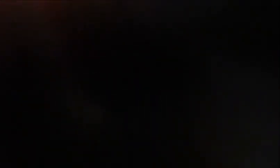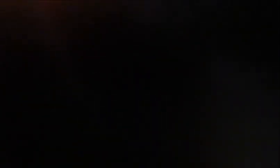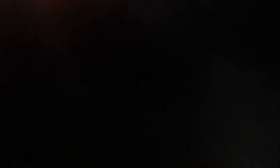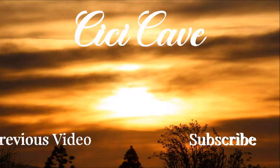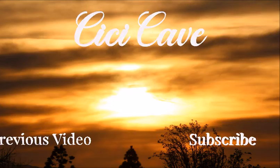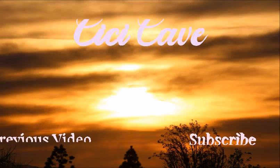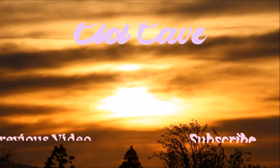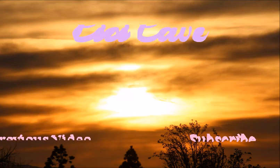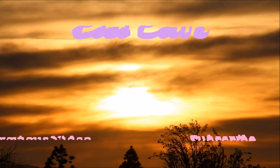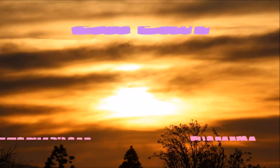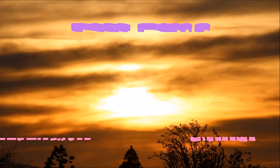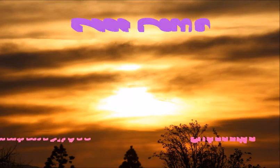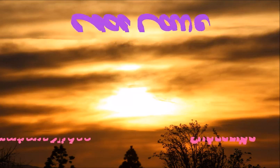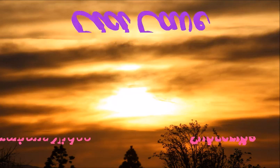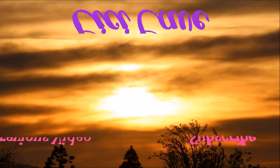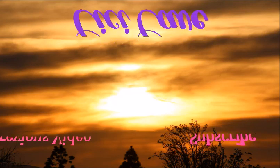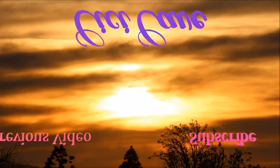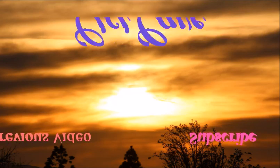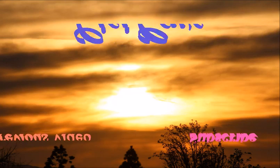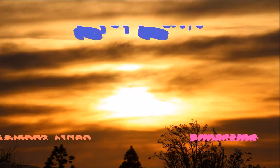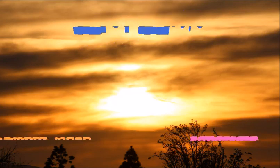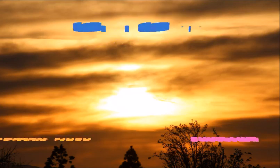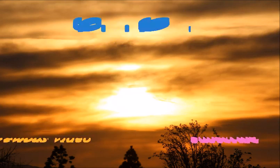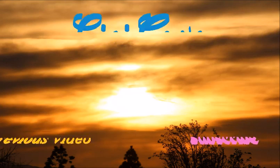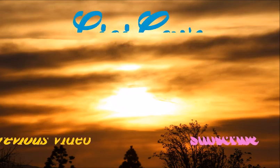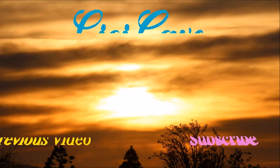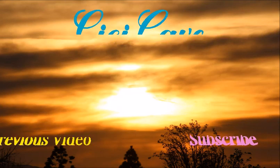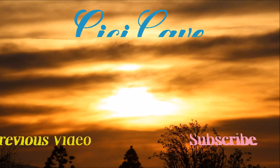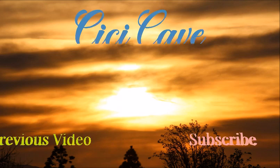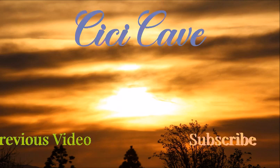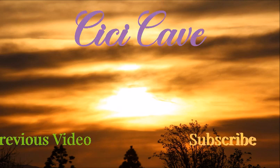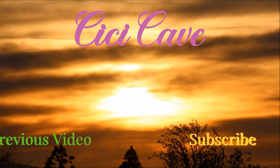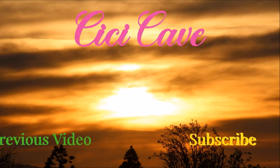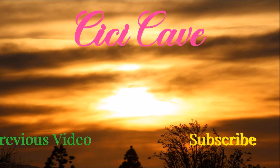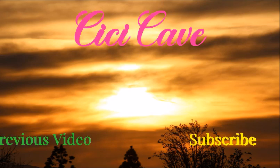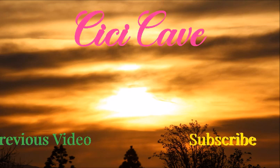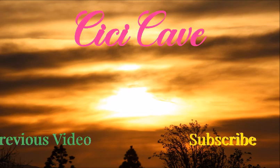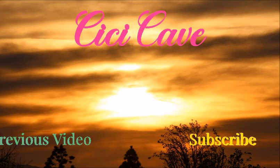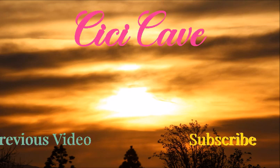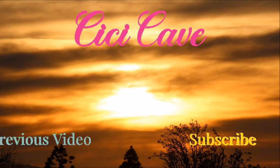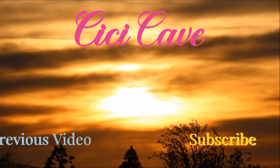Cross, the bridge on over the bravery.